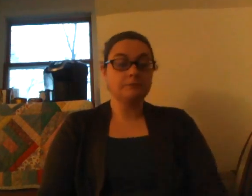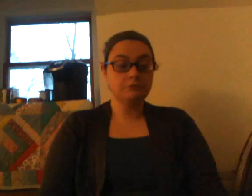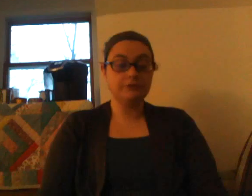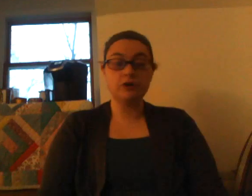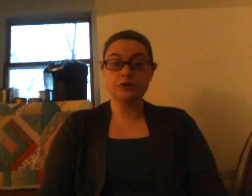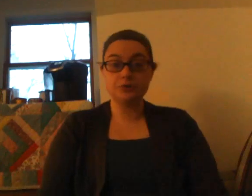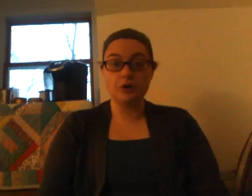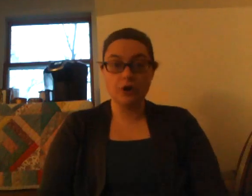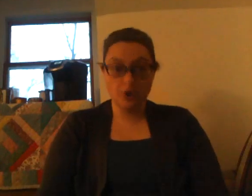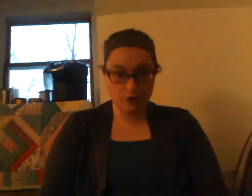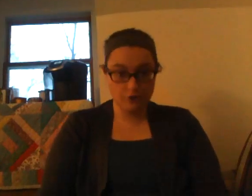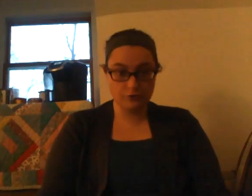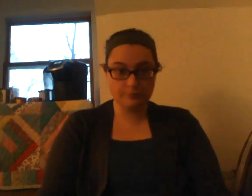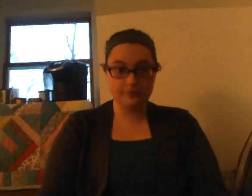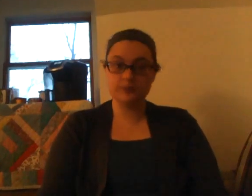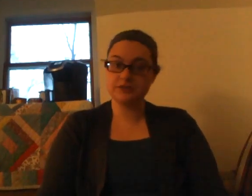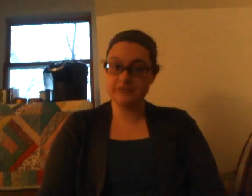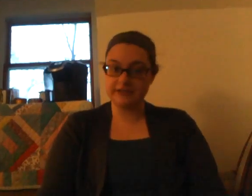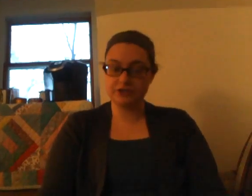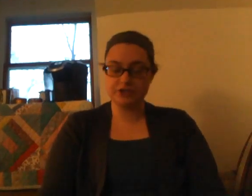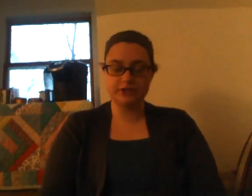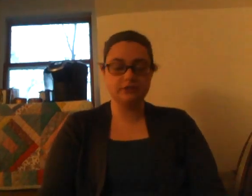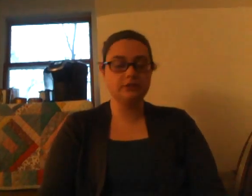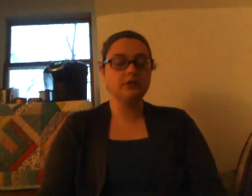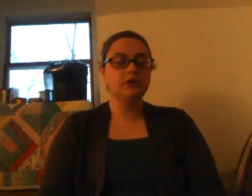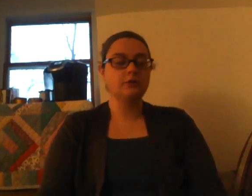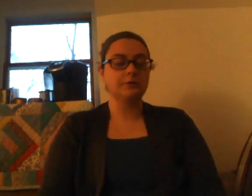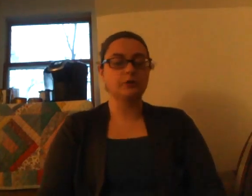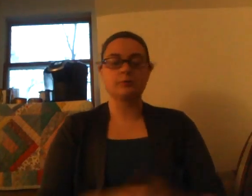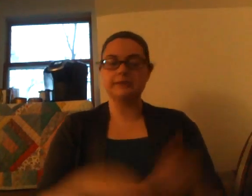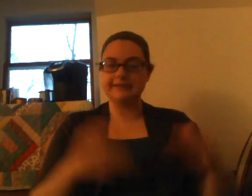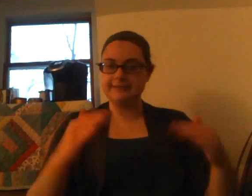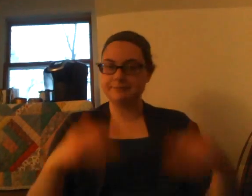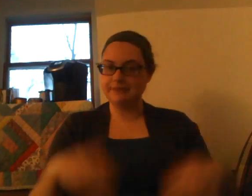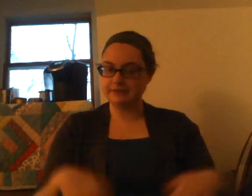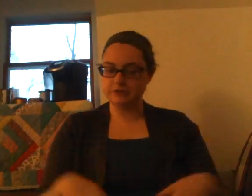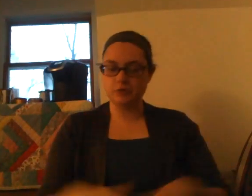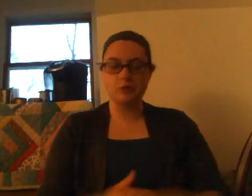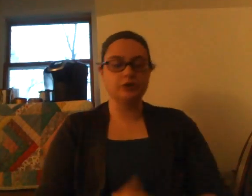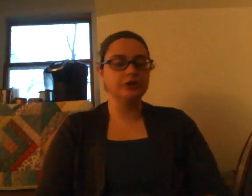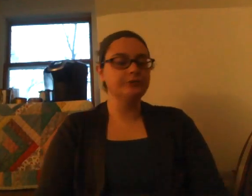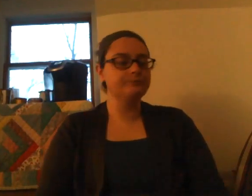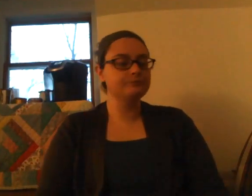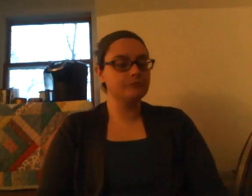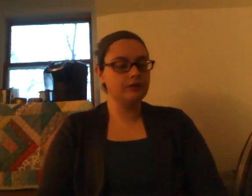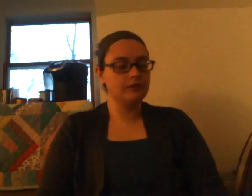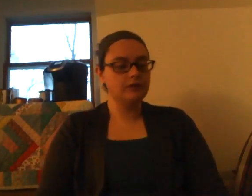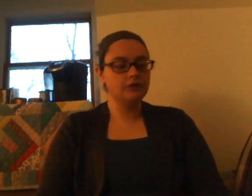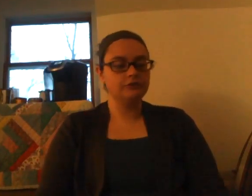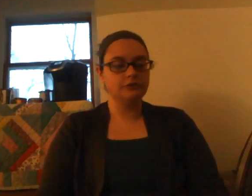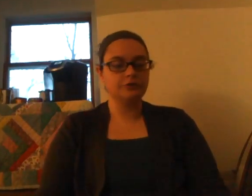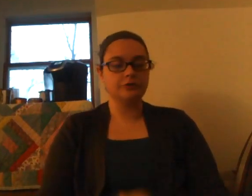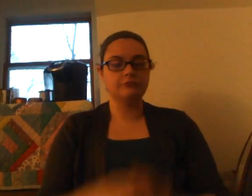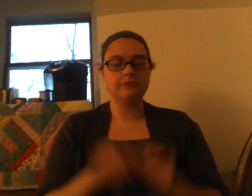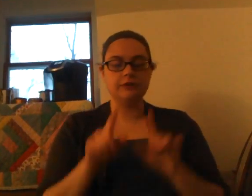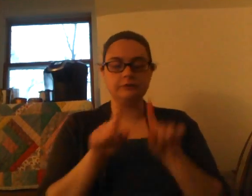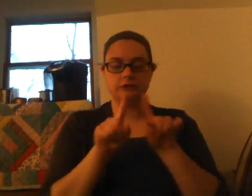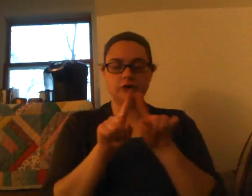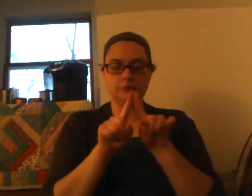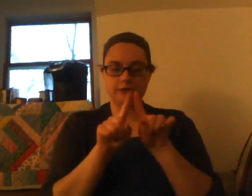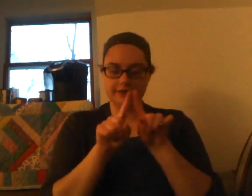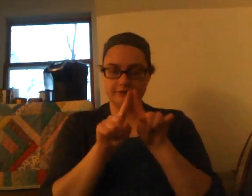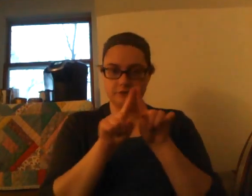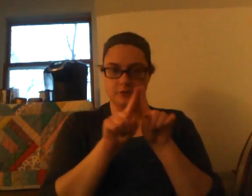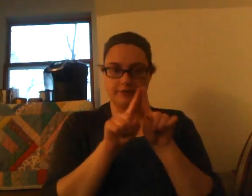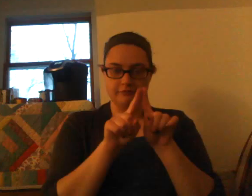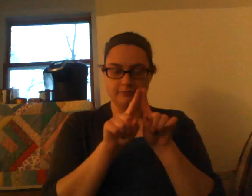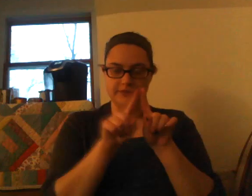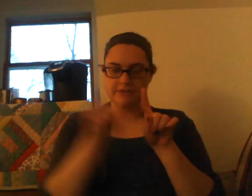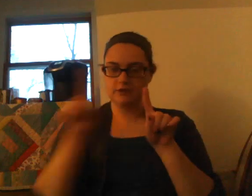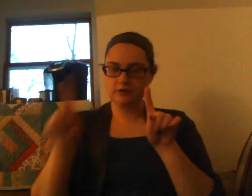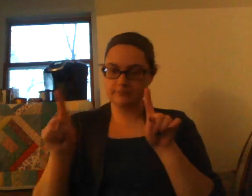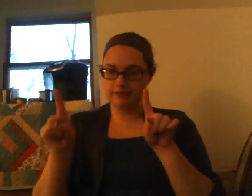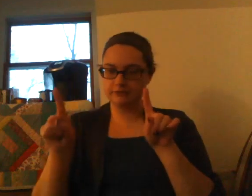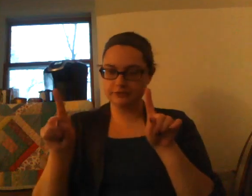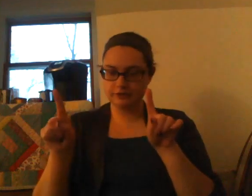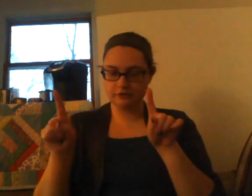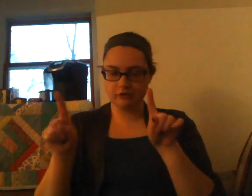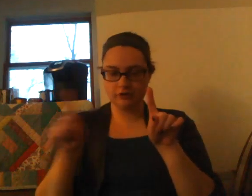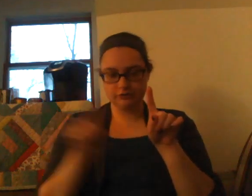Moving on to our home section. We normally keep things in order. So you can follow along. We're kind of going from here, bouncing across,